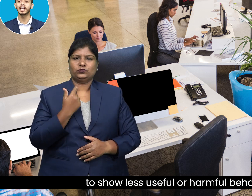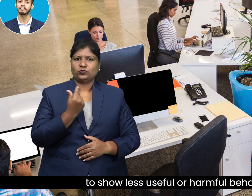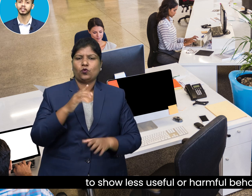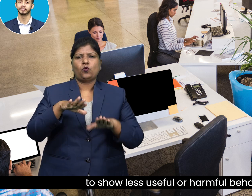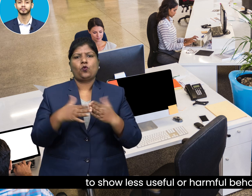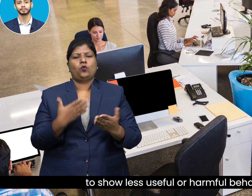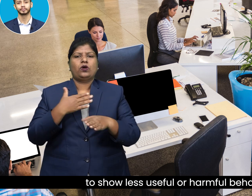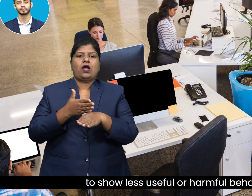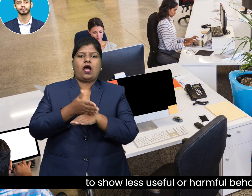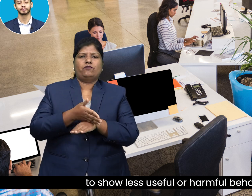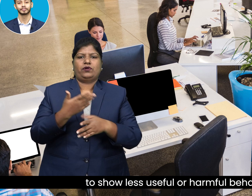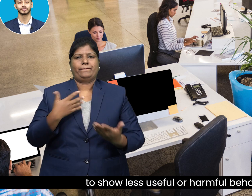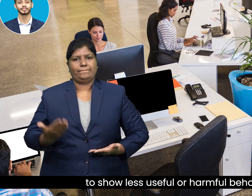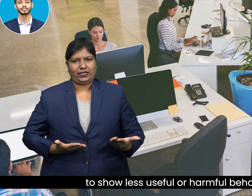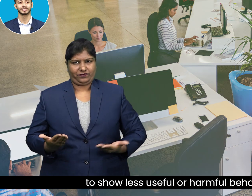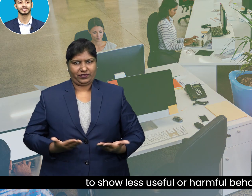harmful behavior.